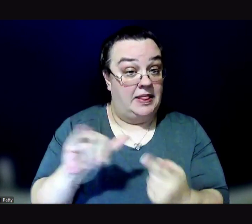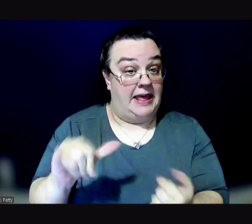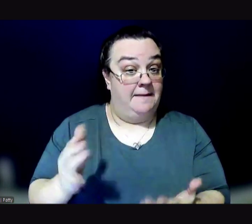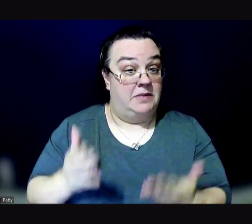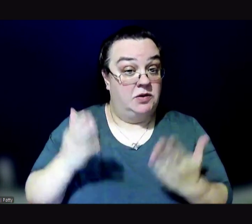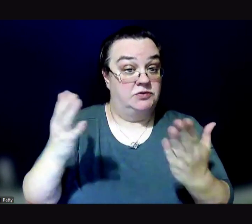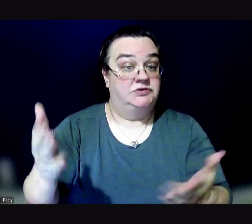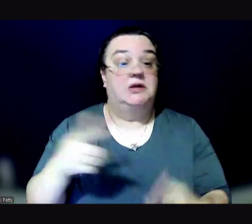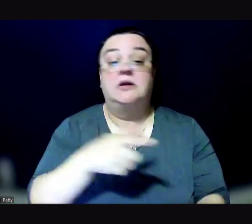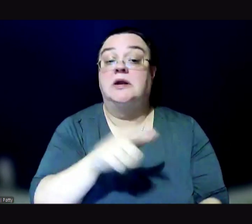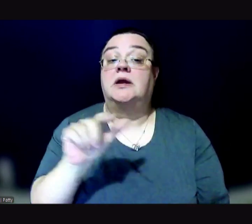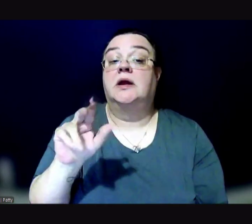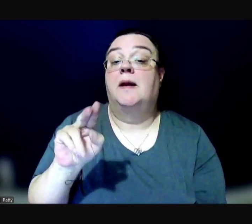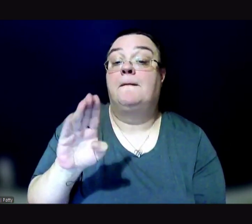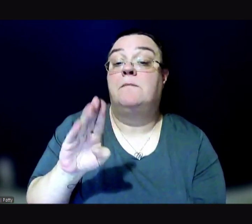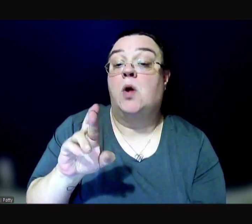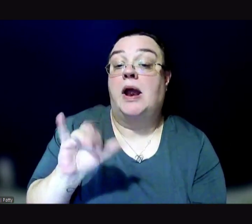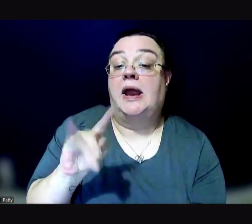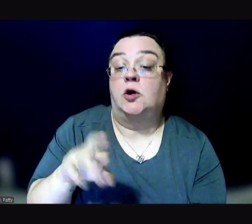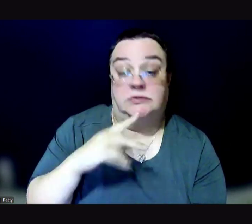Second.